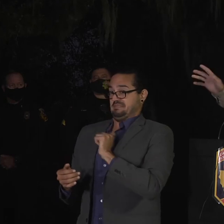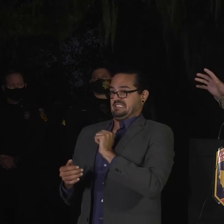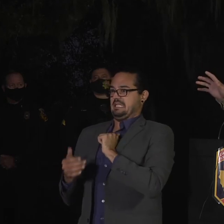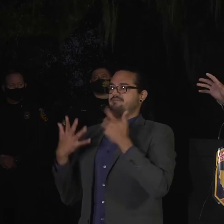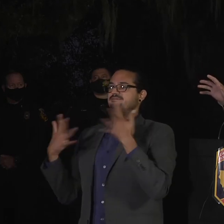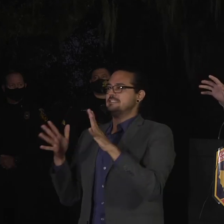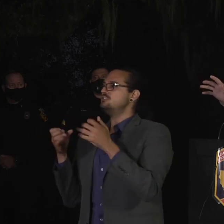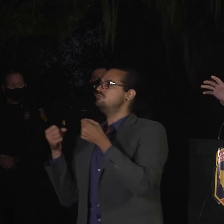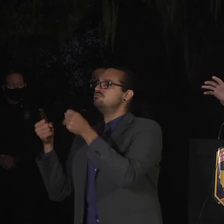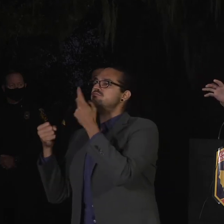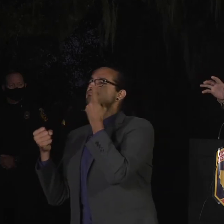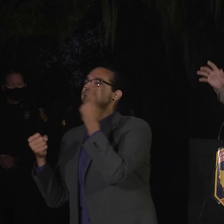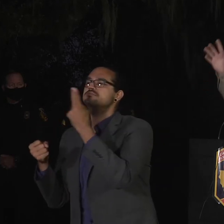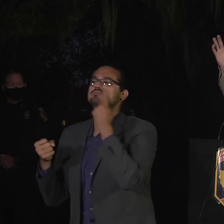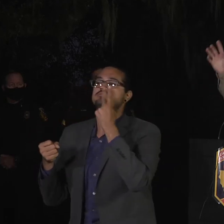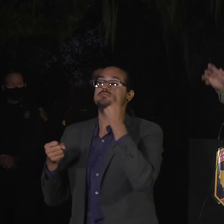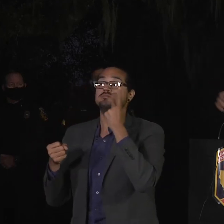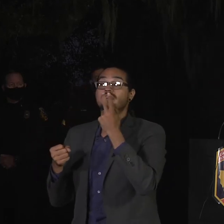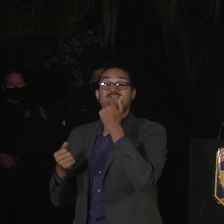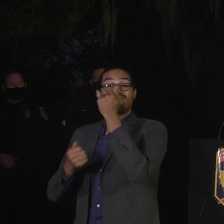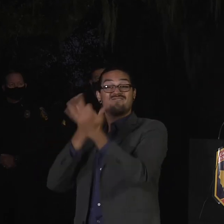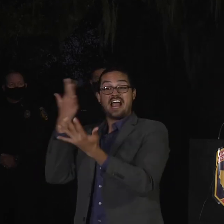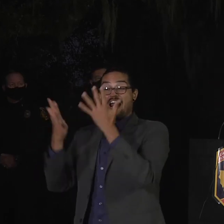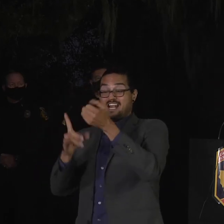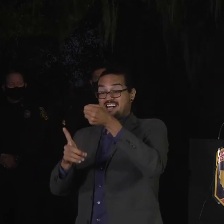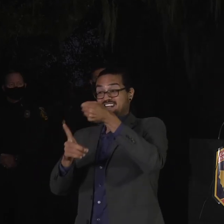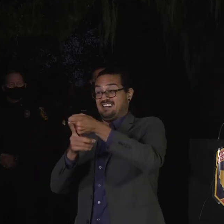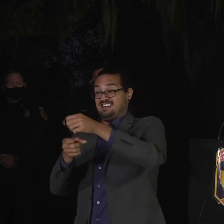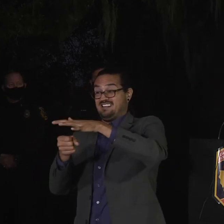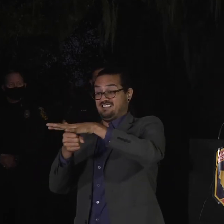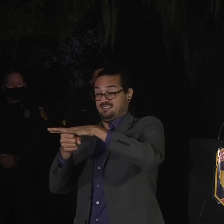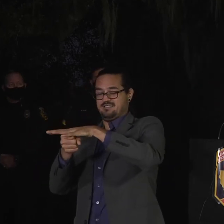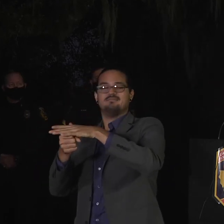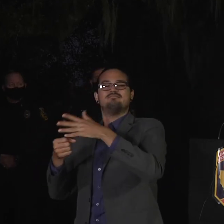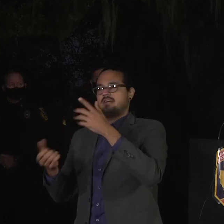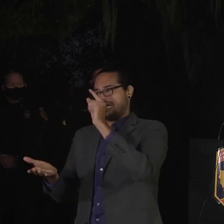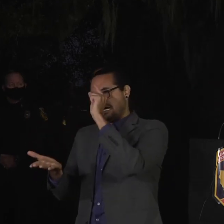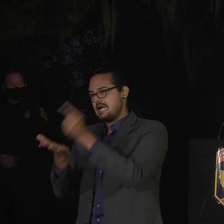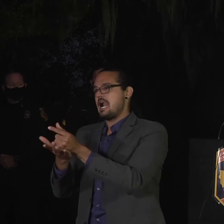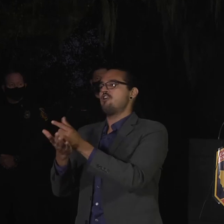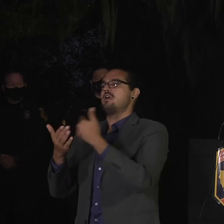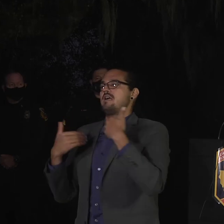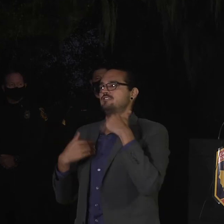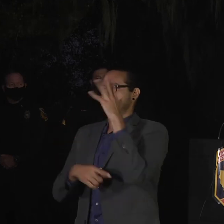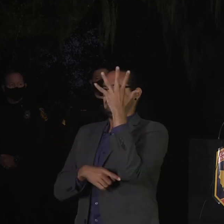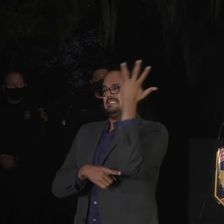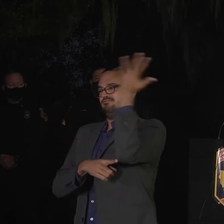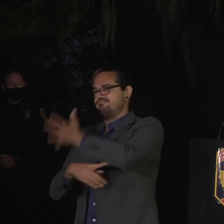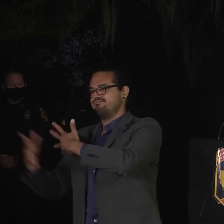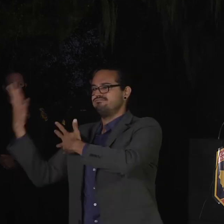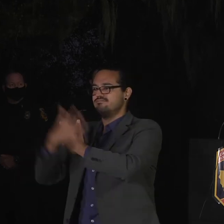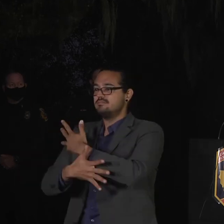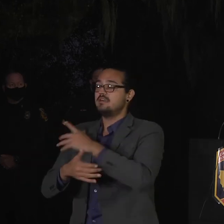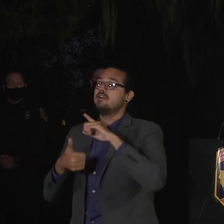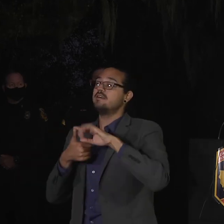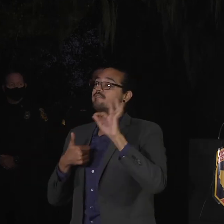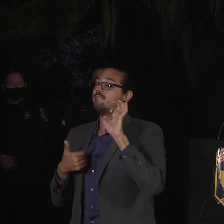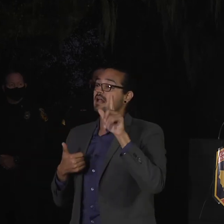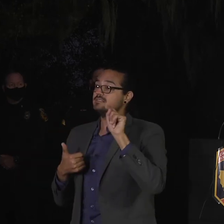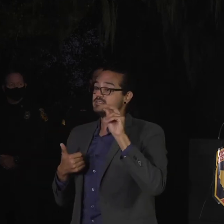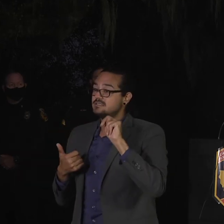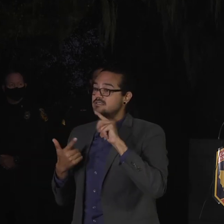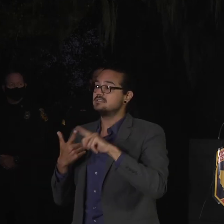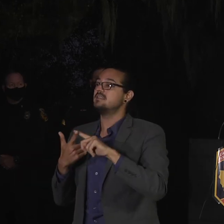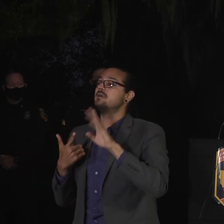anywhere there's been fire-affected area where you've got large trees, I've you know, Felton Empire, Bonnie Dune Road,